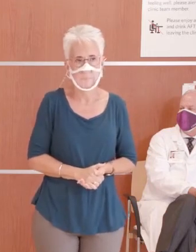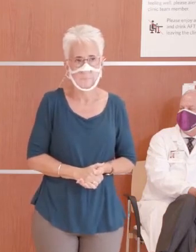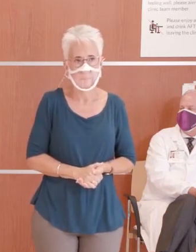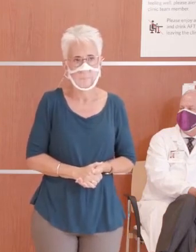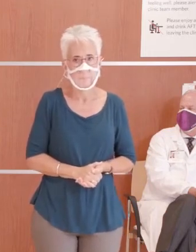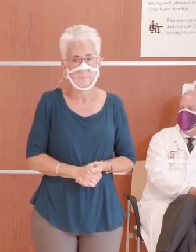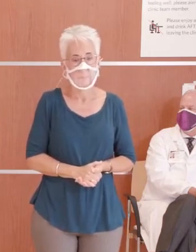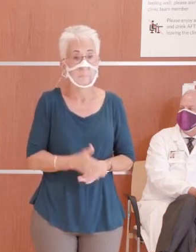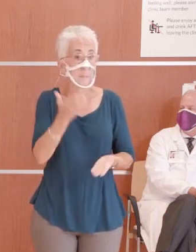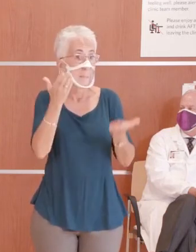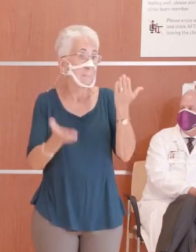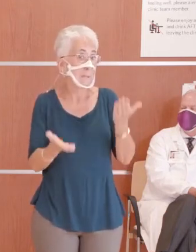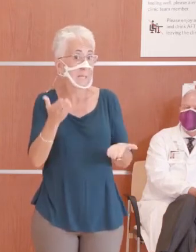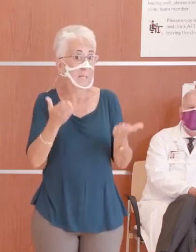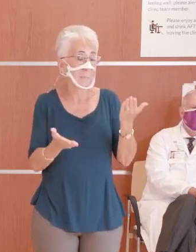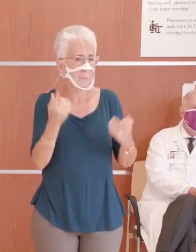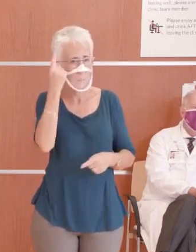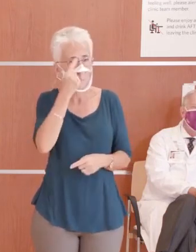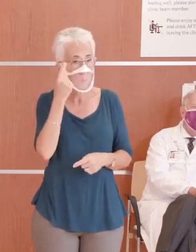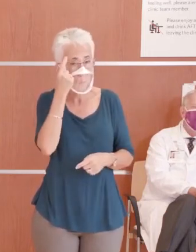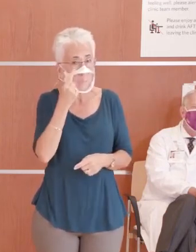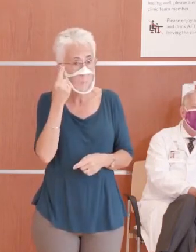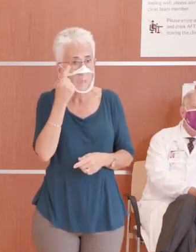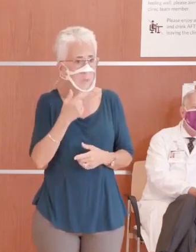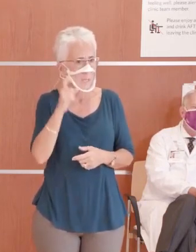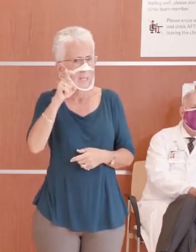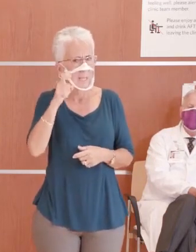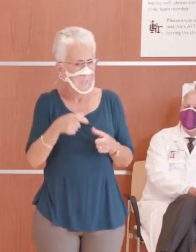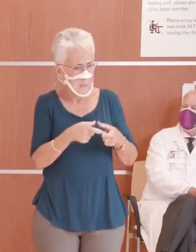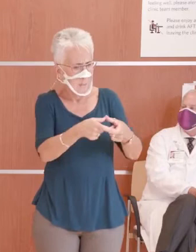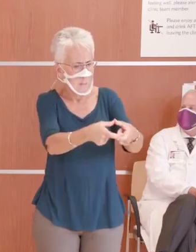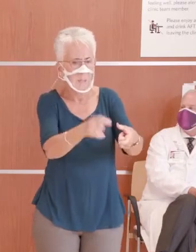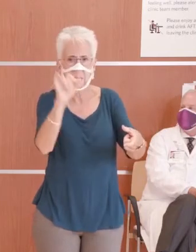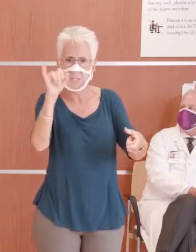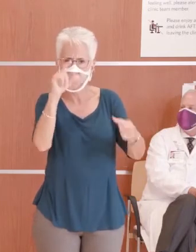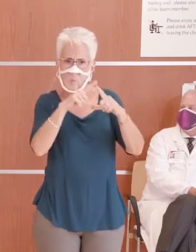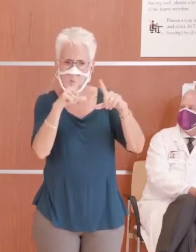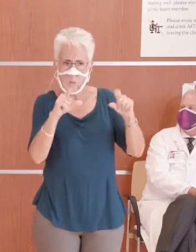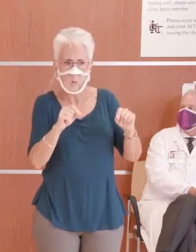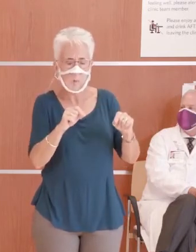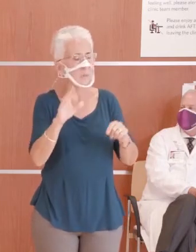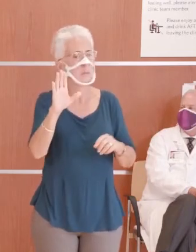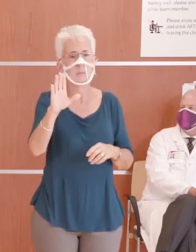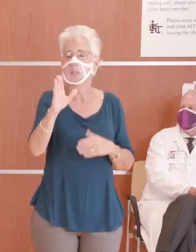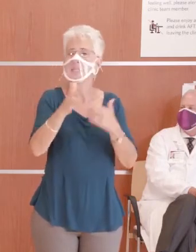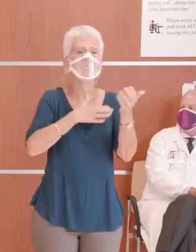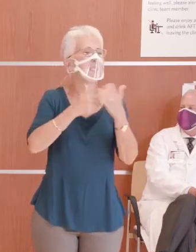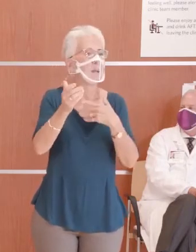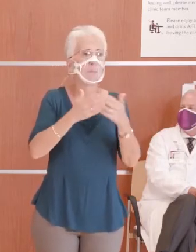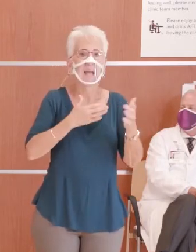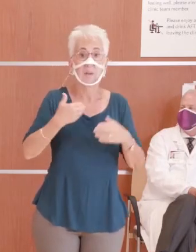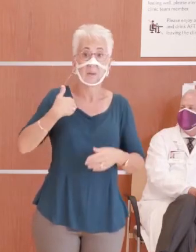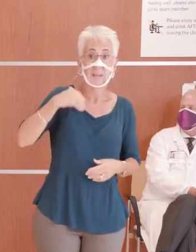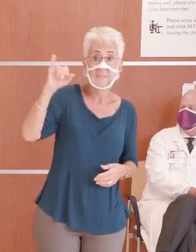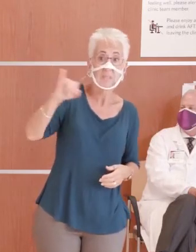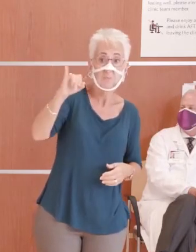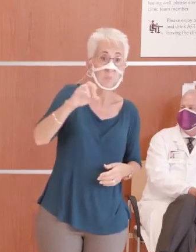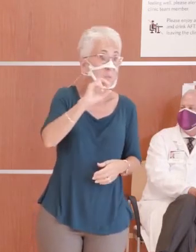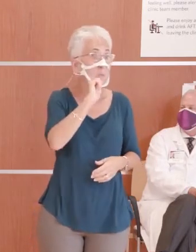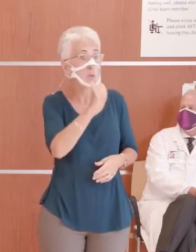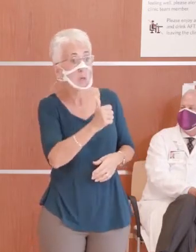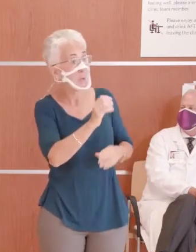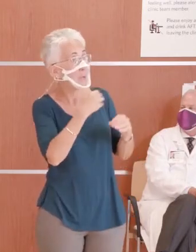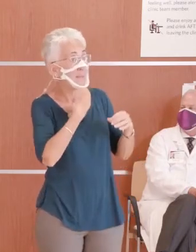vaccine. You may be asked for an insurance card, but whether or not you're insured or don't have insurance, you still can